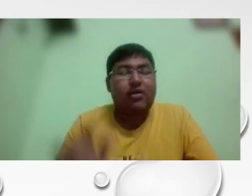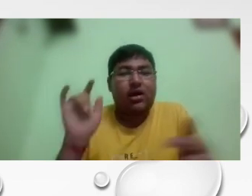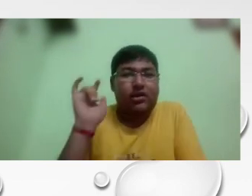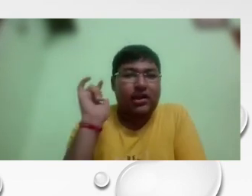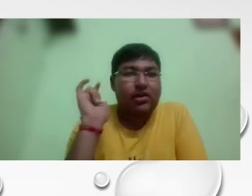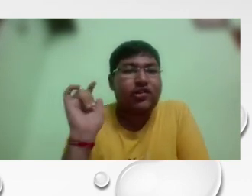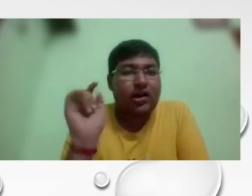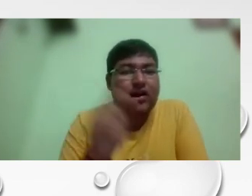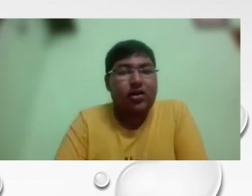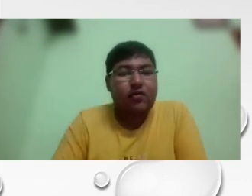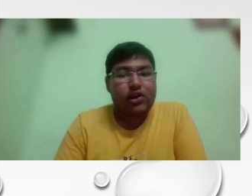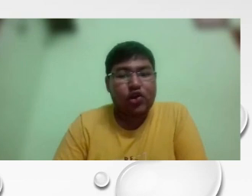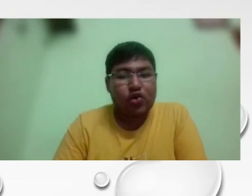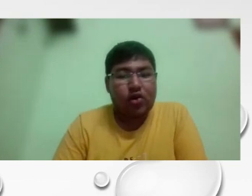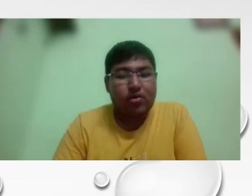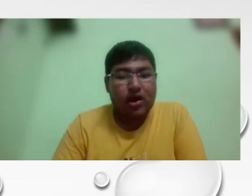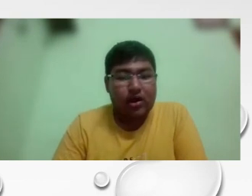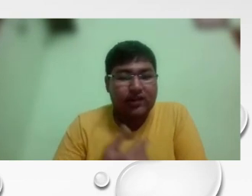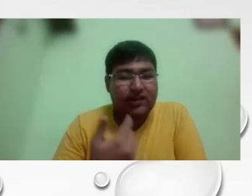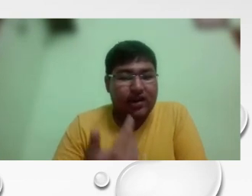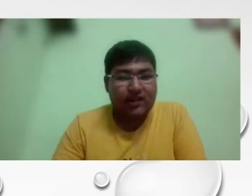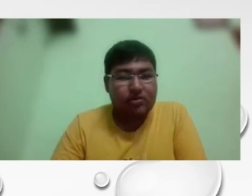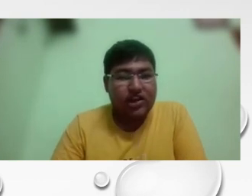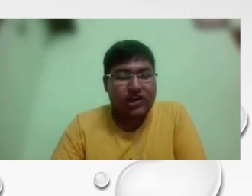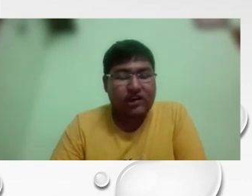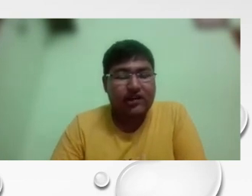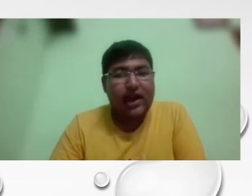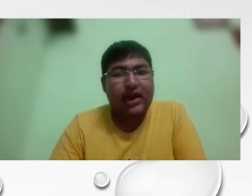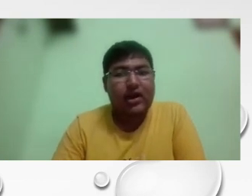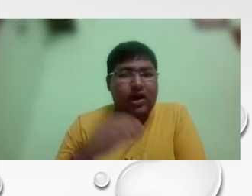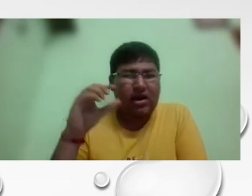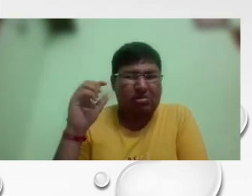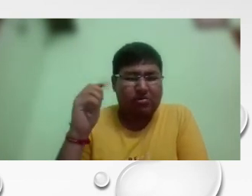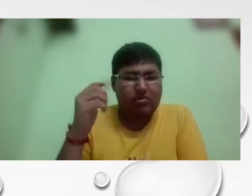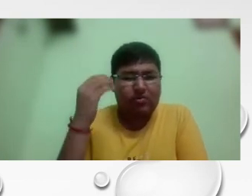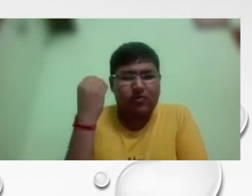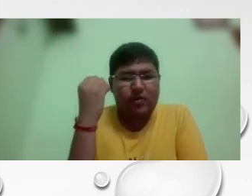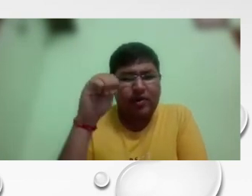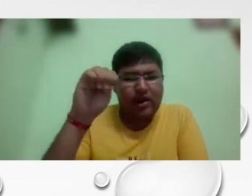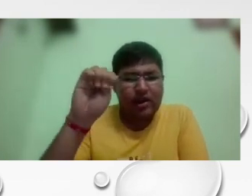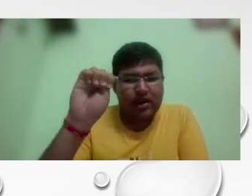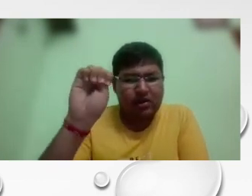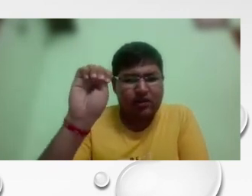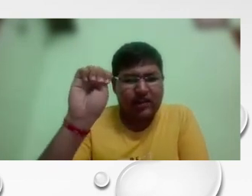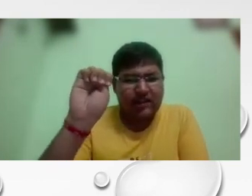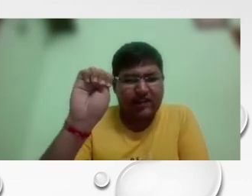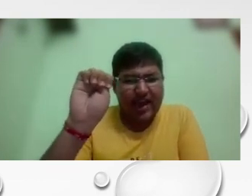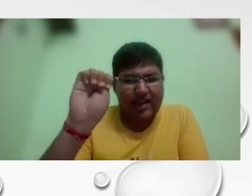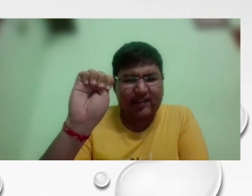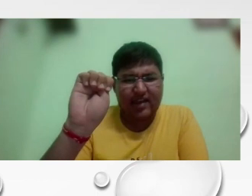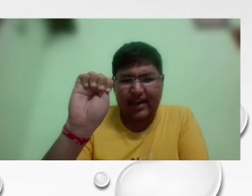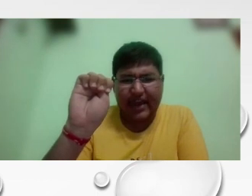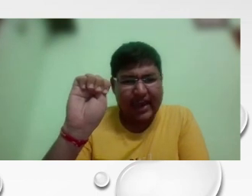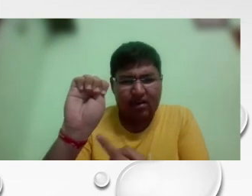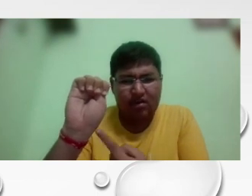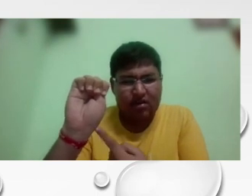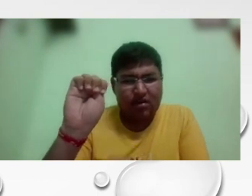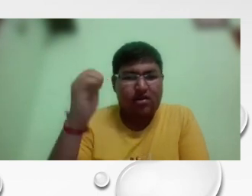There the user will show some gestures like we will use this as